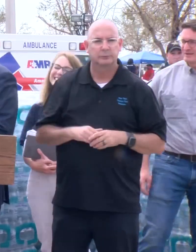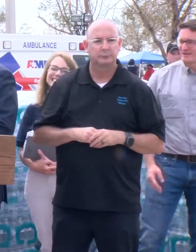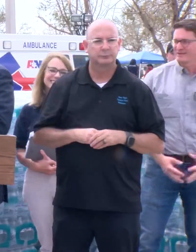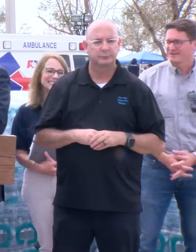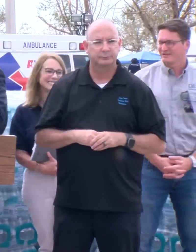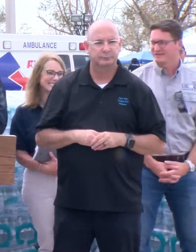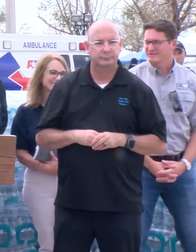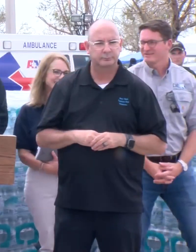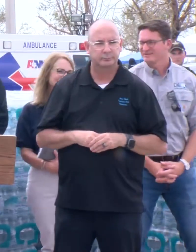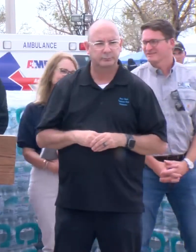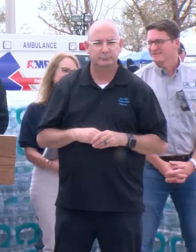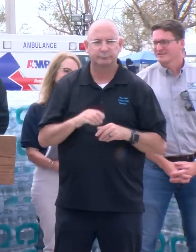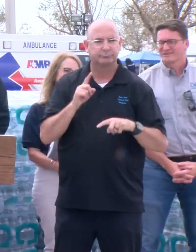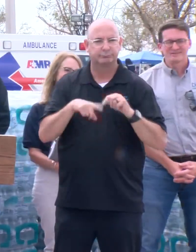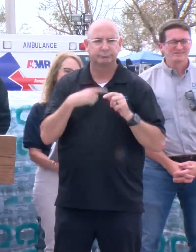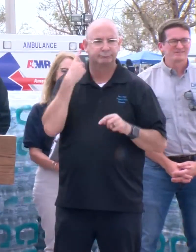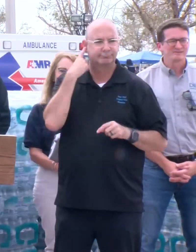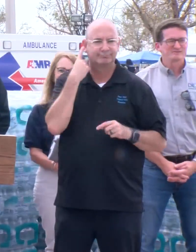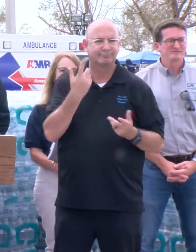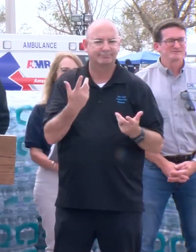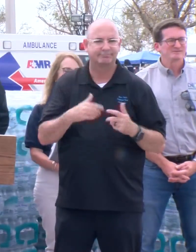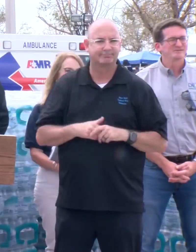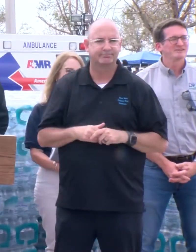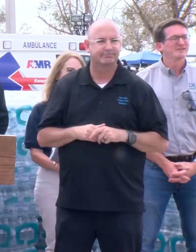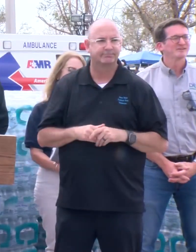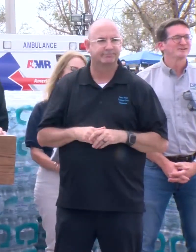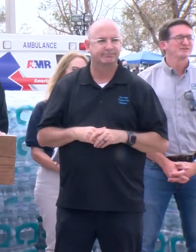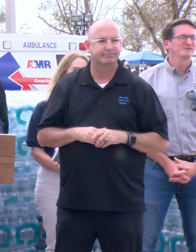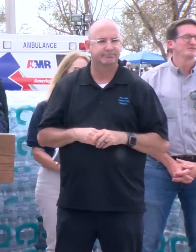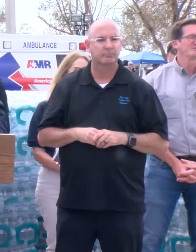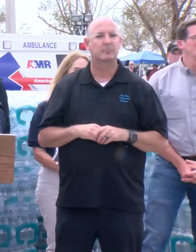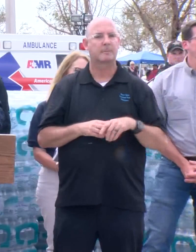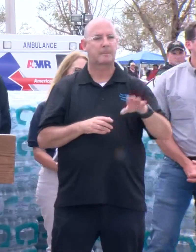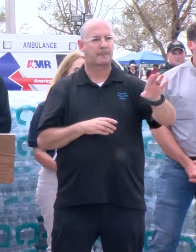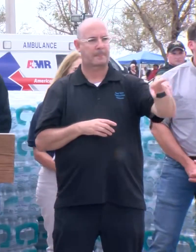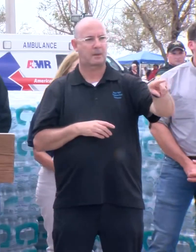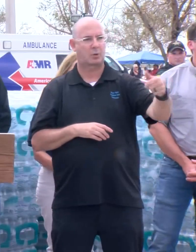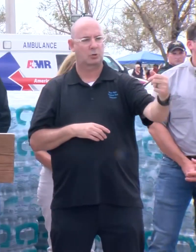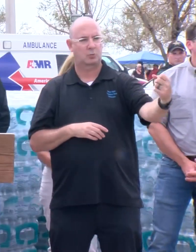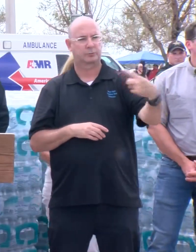Yeah. We'll go. I'll say hi to y'all. All right. Thanks, everyone. Yeah, one here.